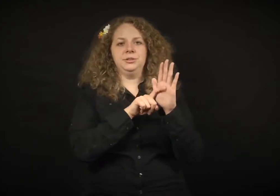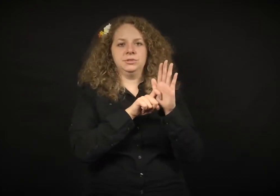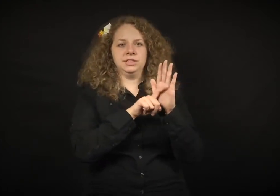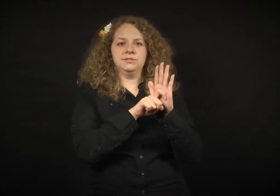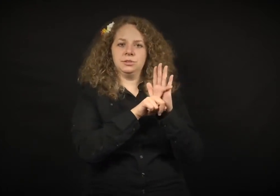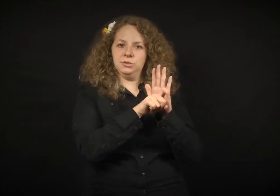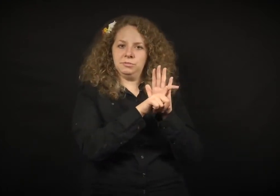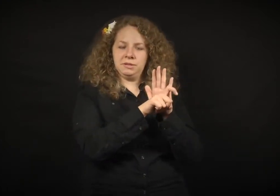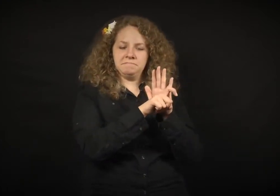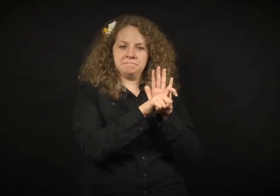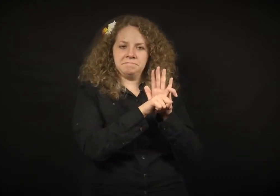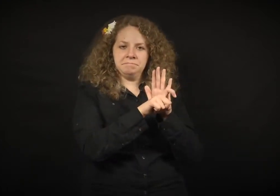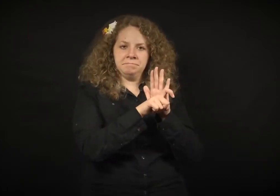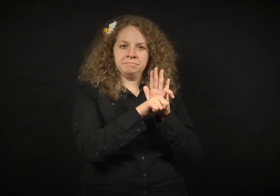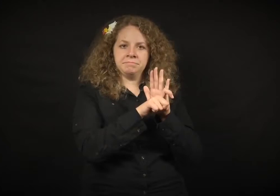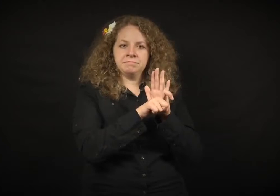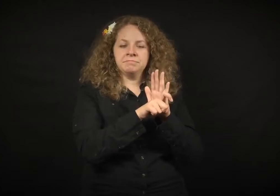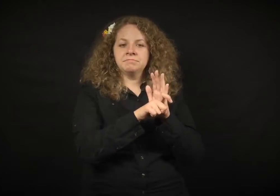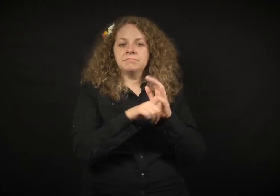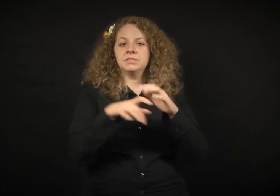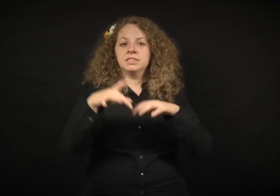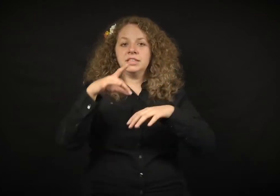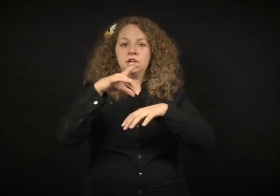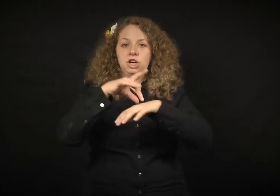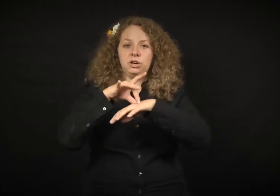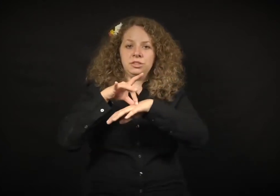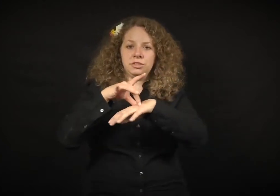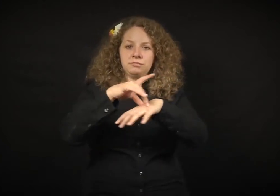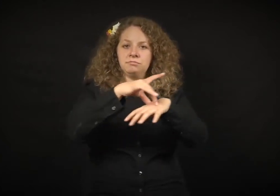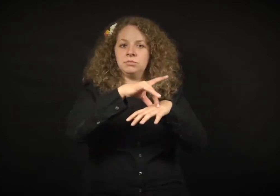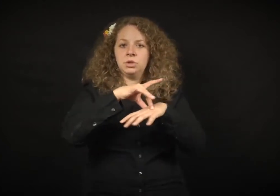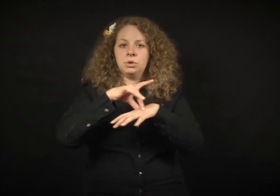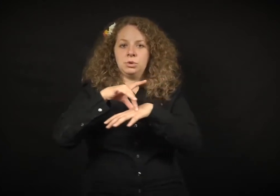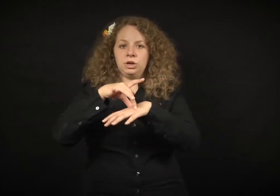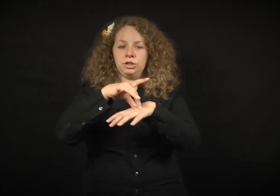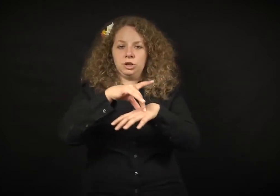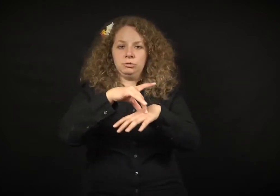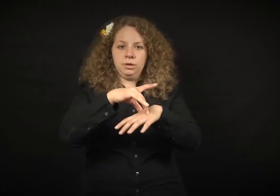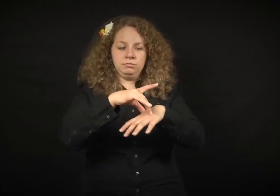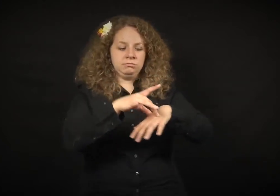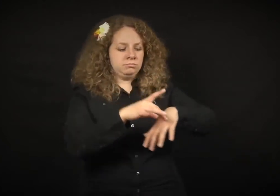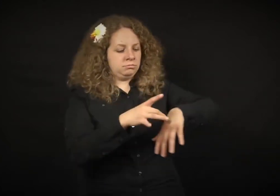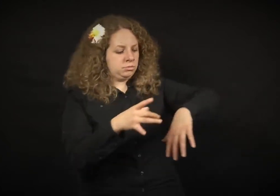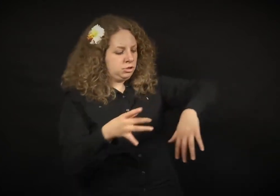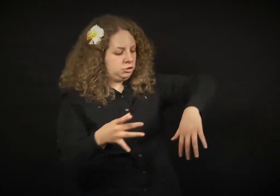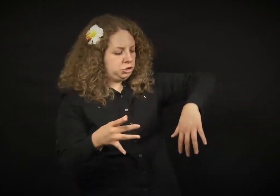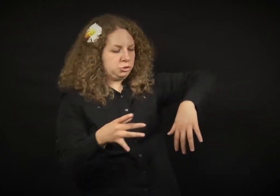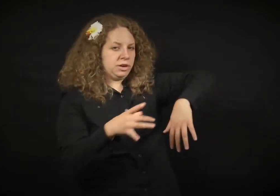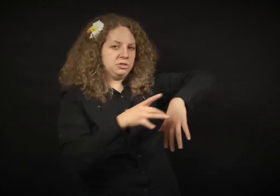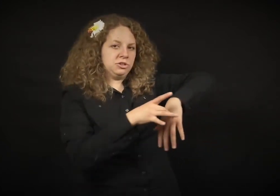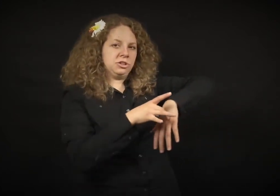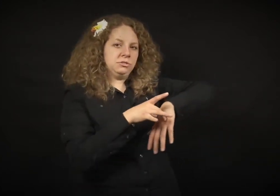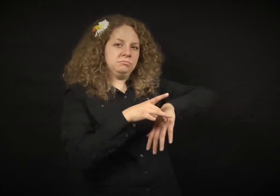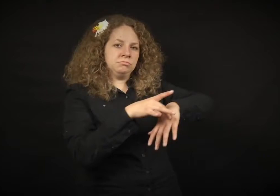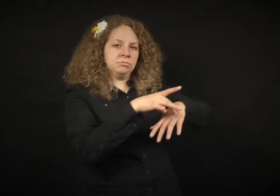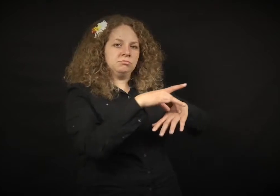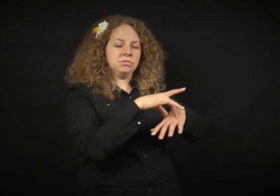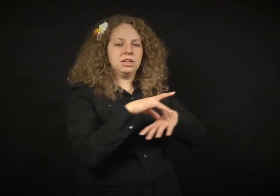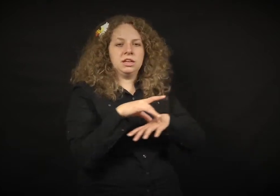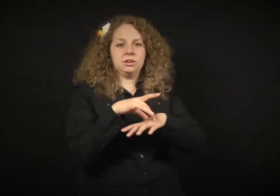use this for the movement. The sign Earth or globe, terrestrial, and can